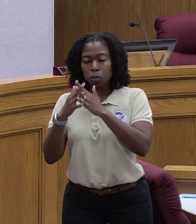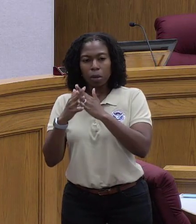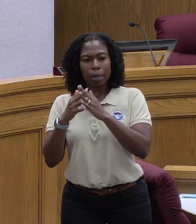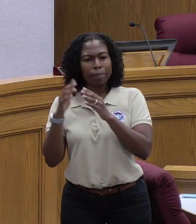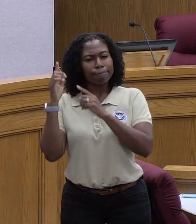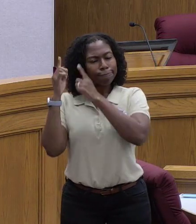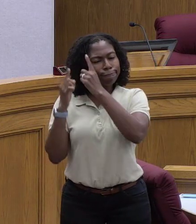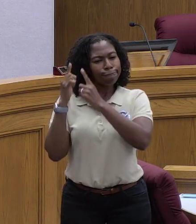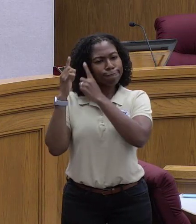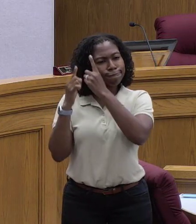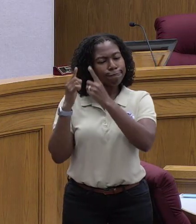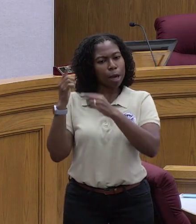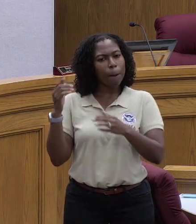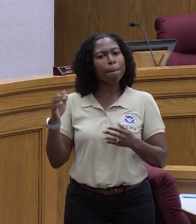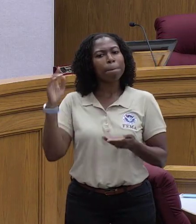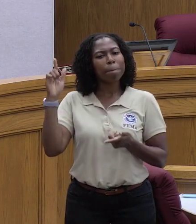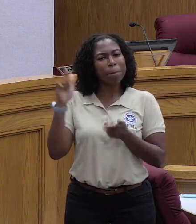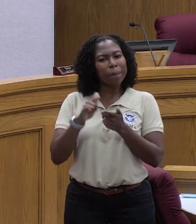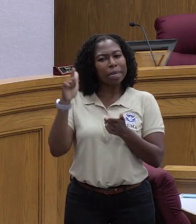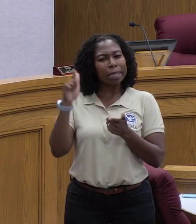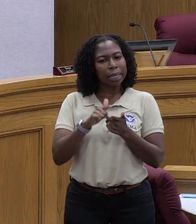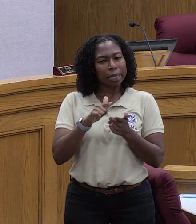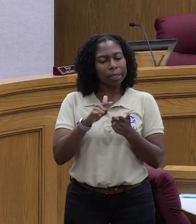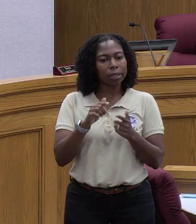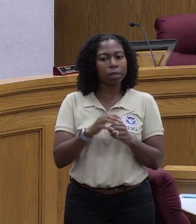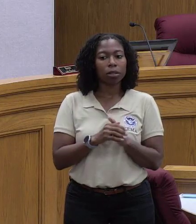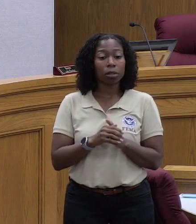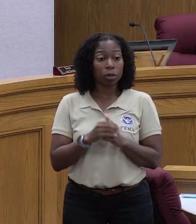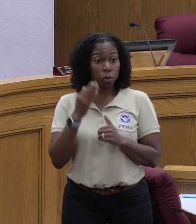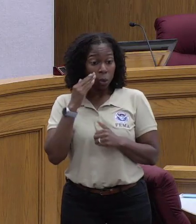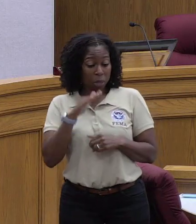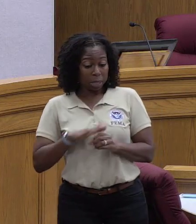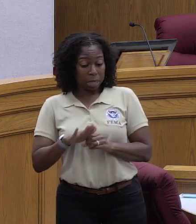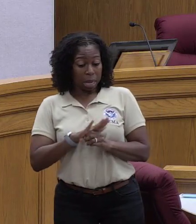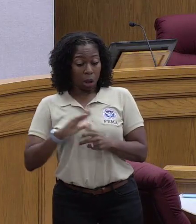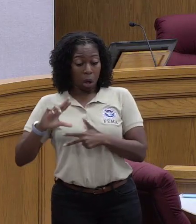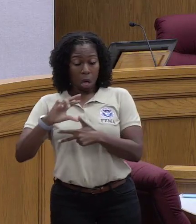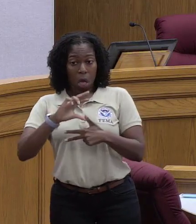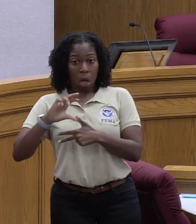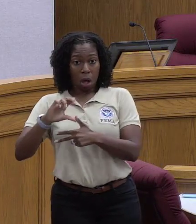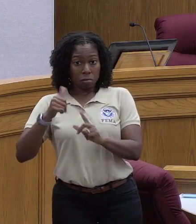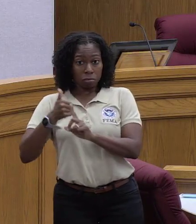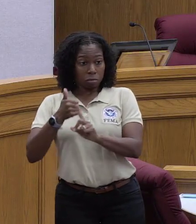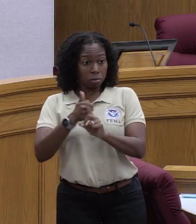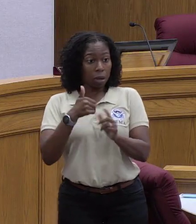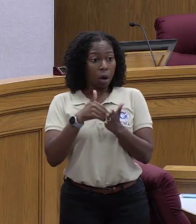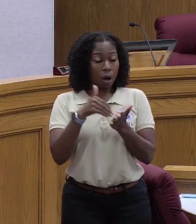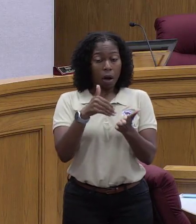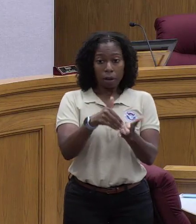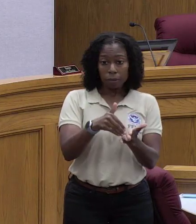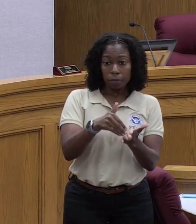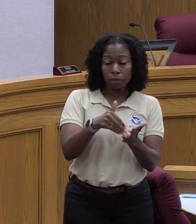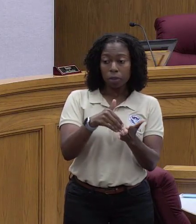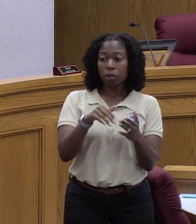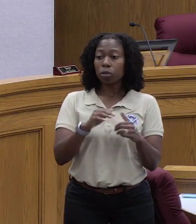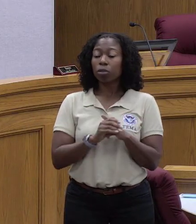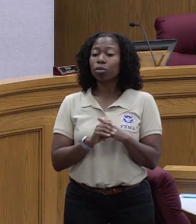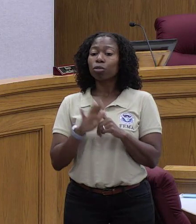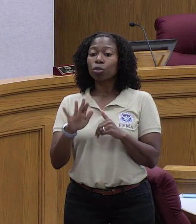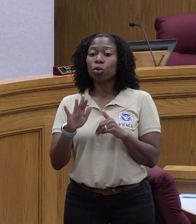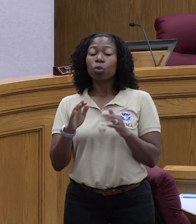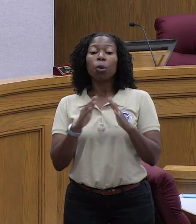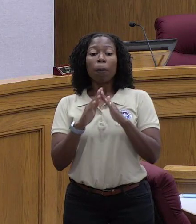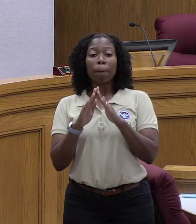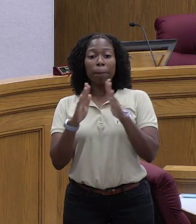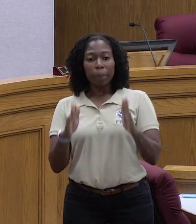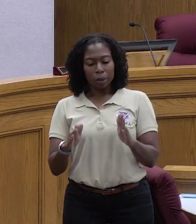area. This year has been, quite a headache. But if we were to prepare all of our buildings to withstand